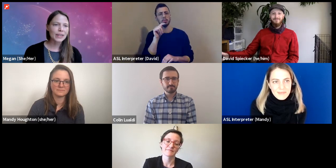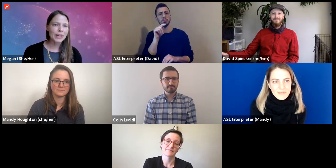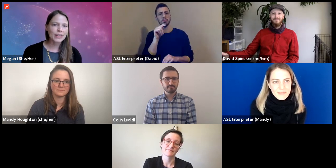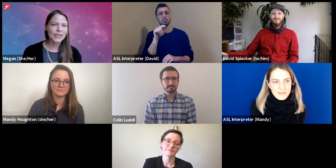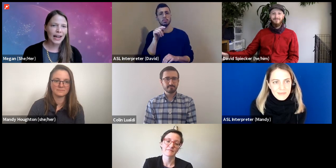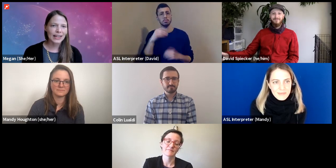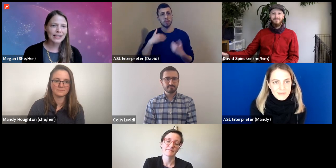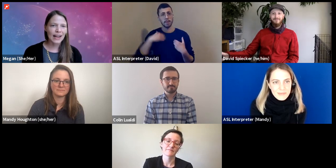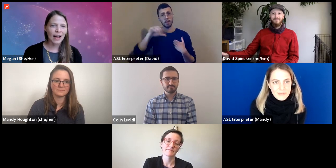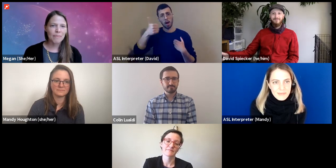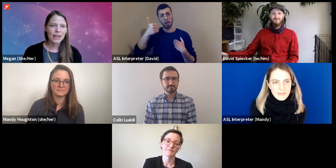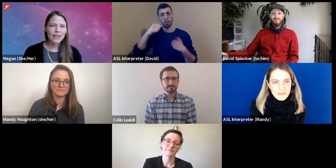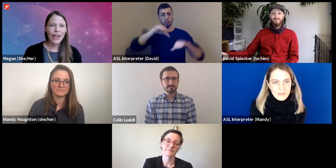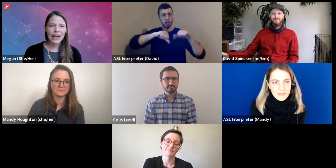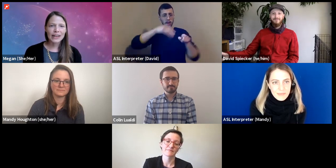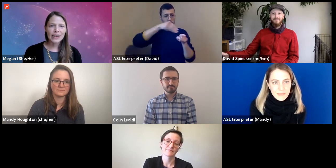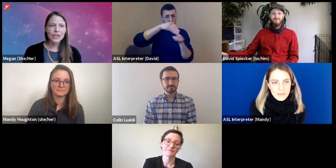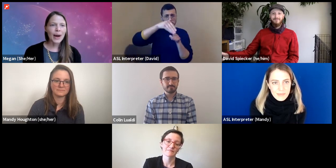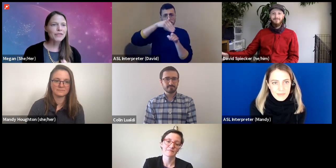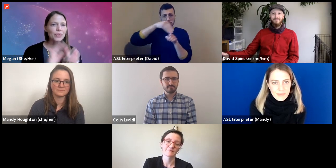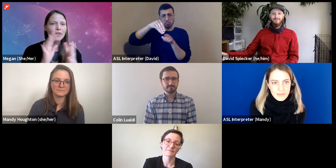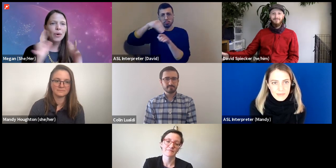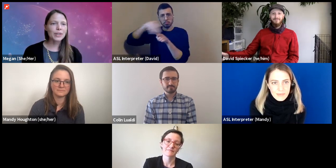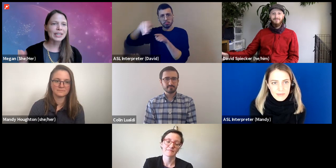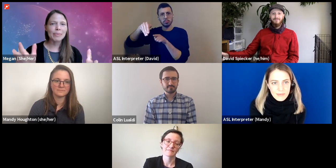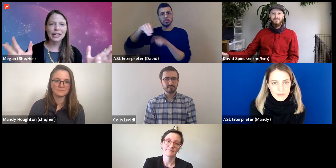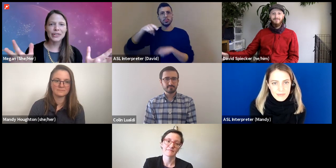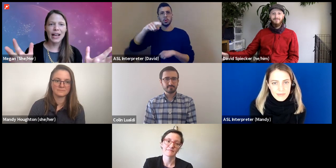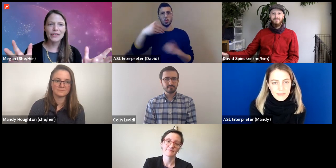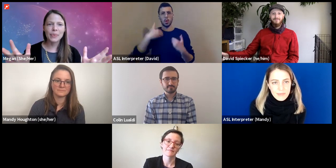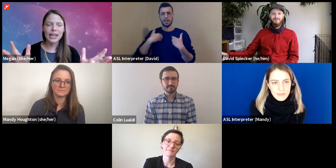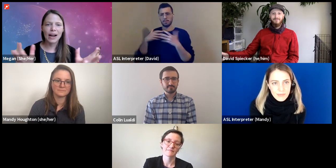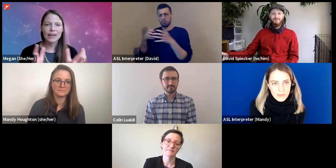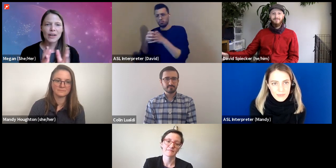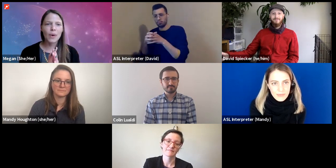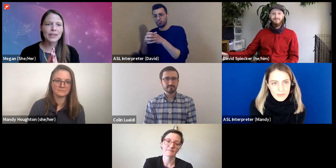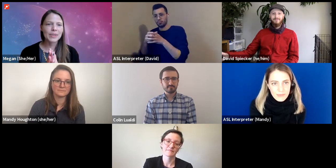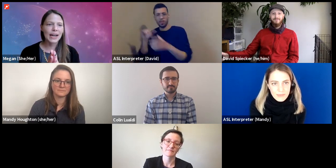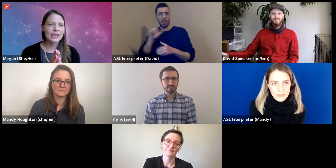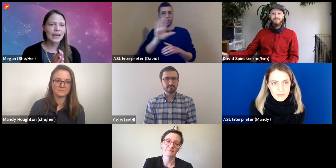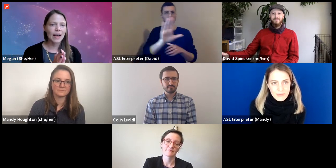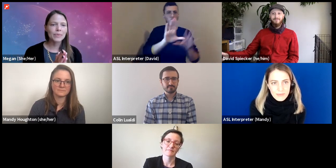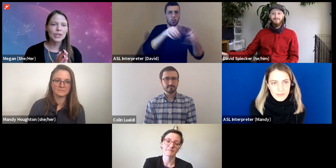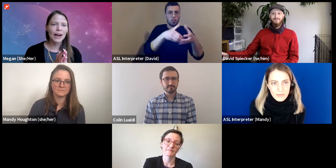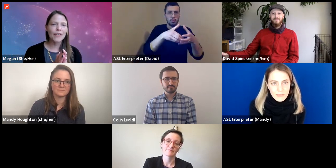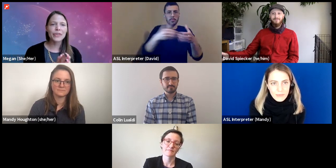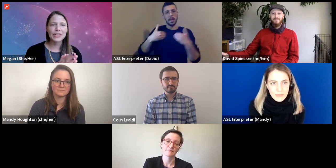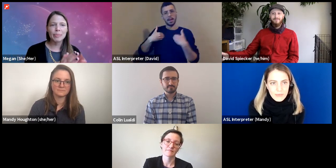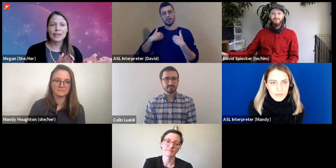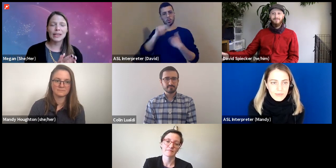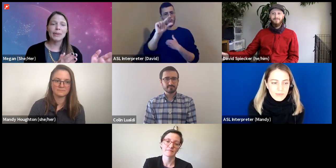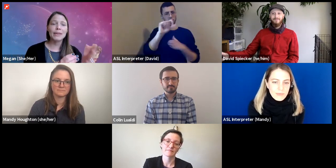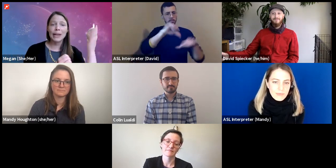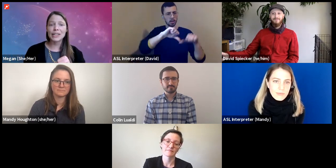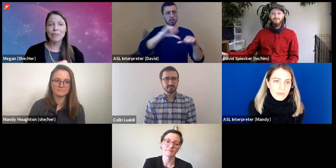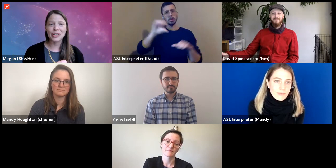other disciplines of science that you have sort of a core team like yourselves working on quantum science? Do you have other